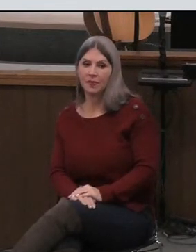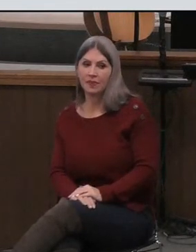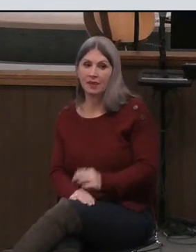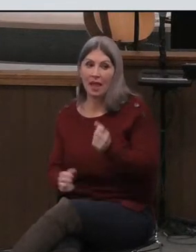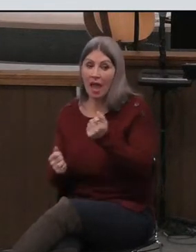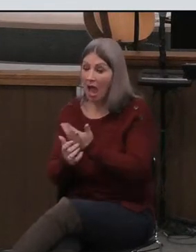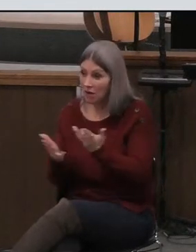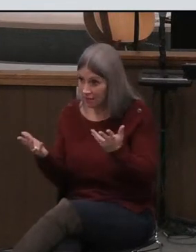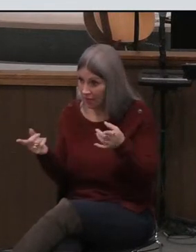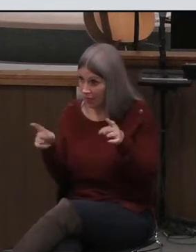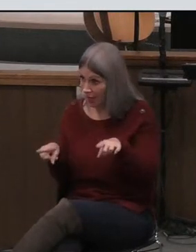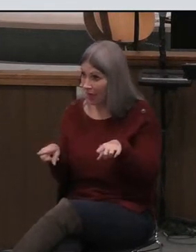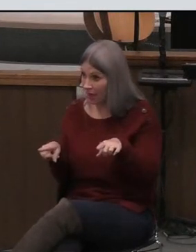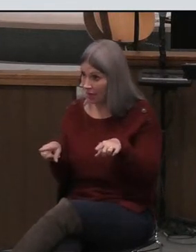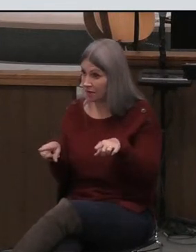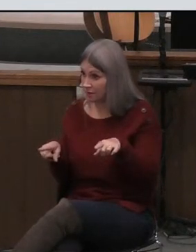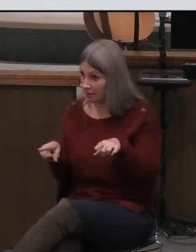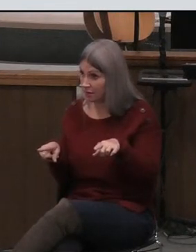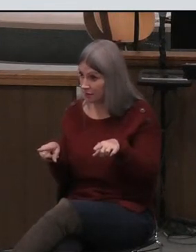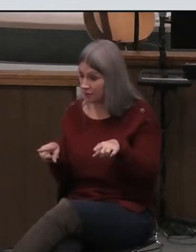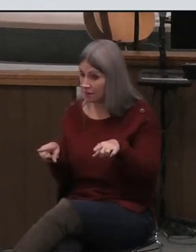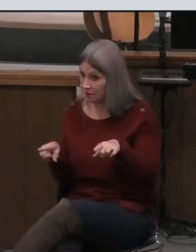All of that is done